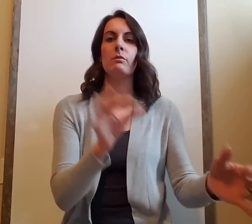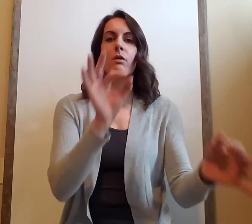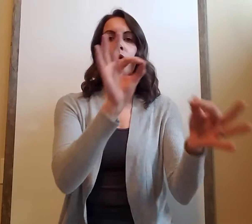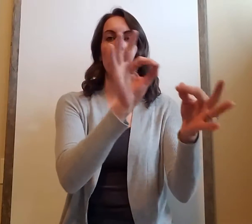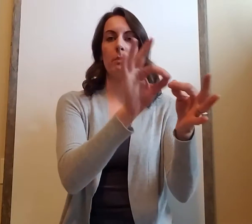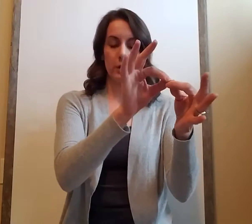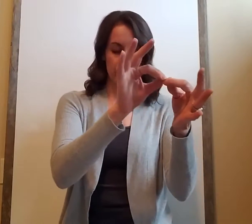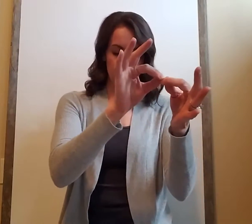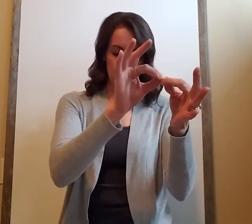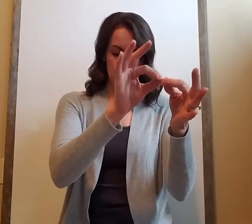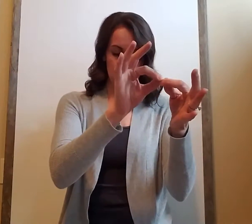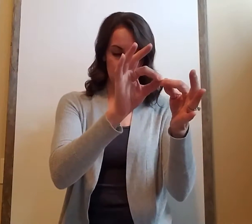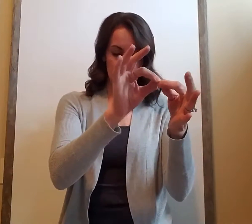a more perfect